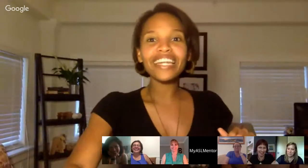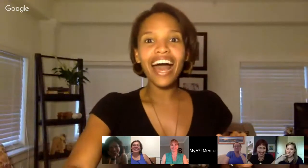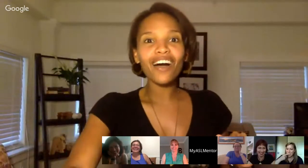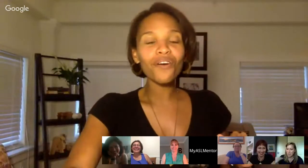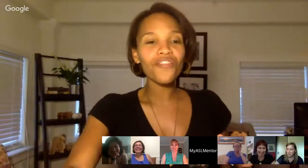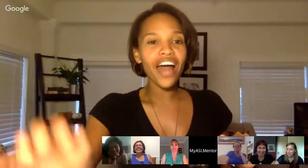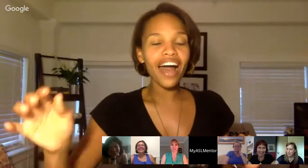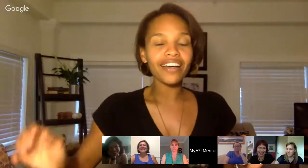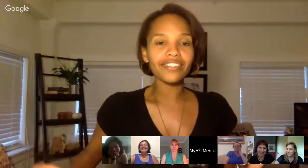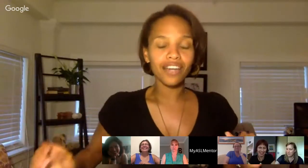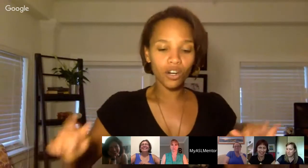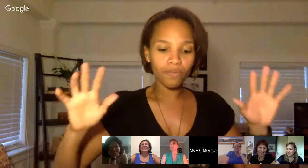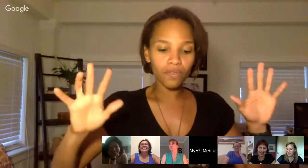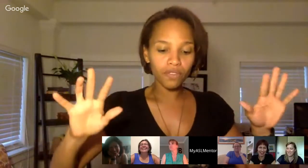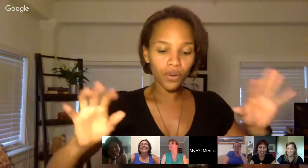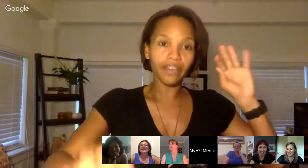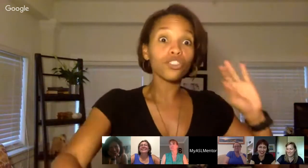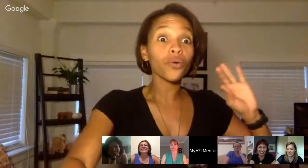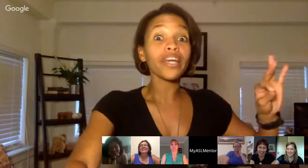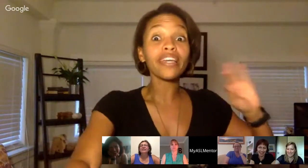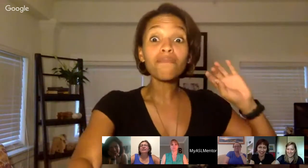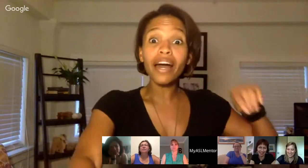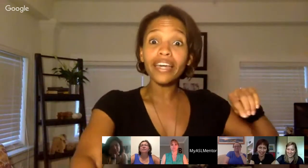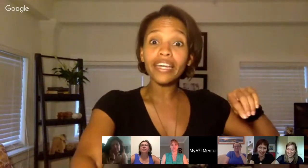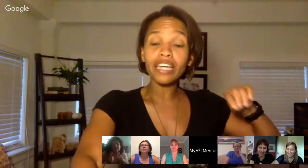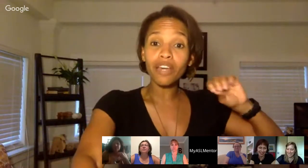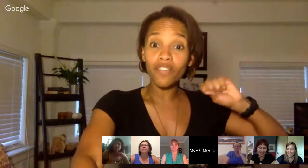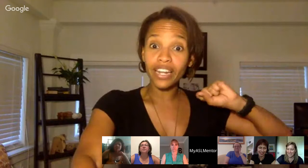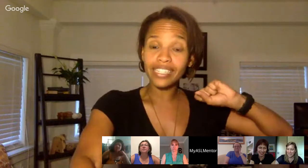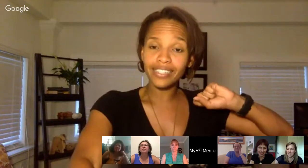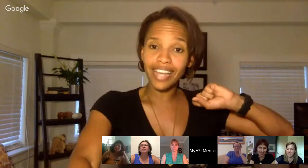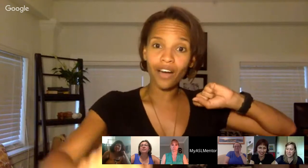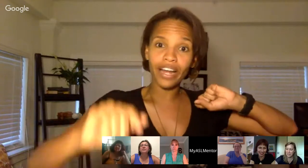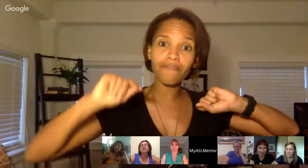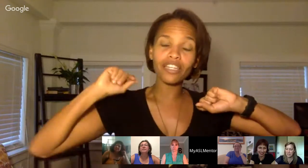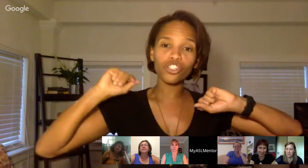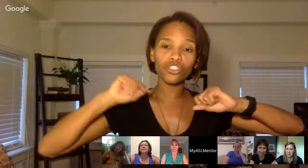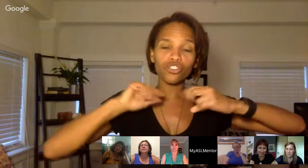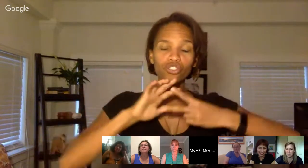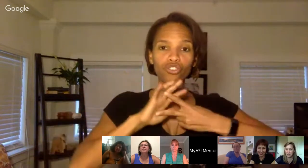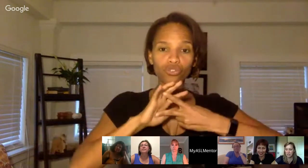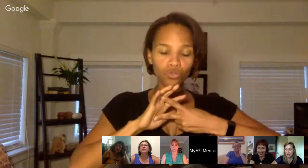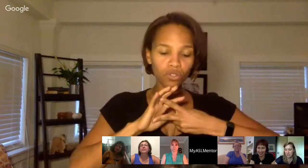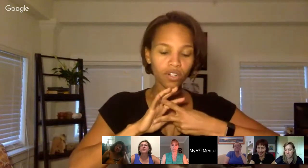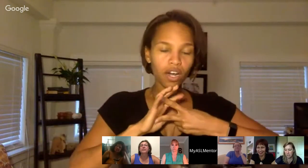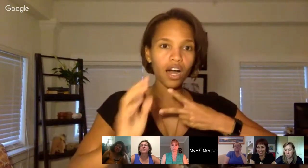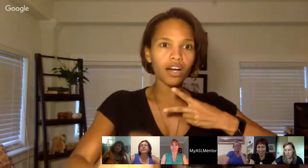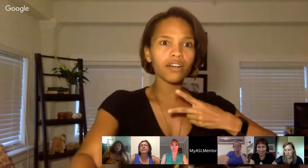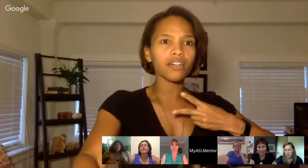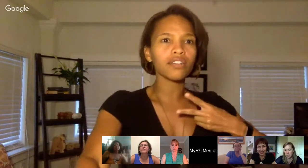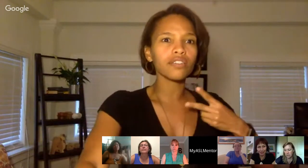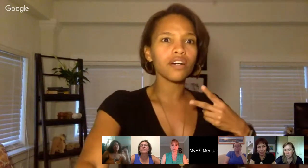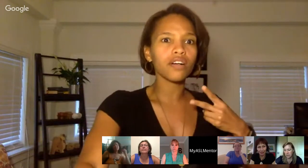So now that, okay, so in my email that I sent out, I mentioned two